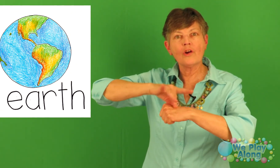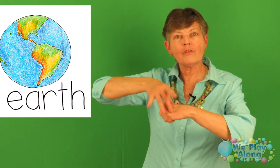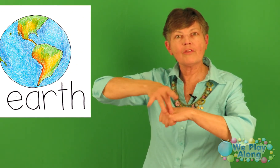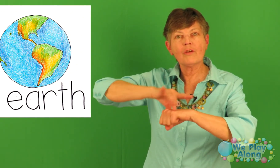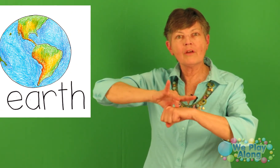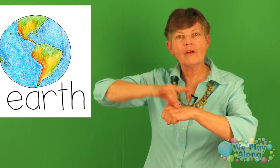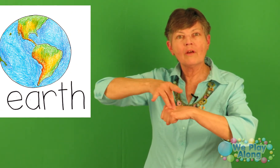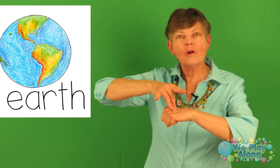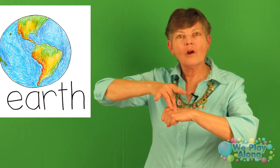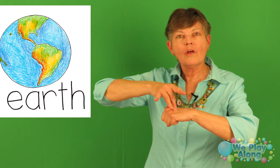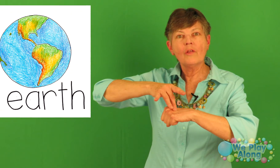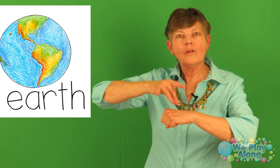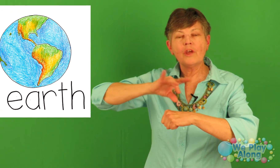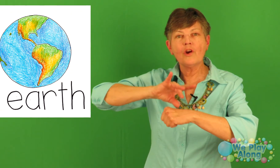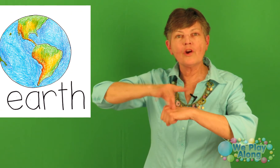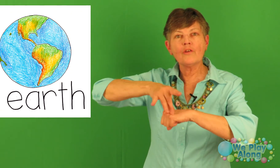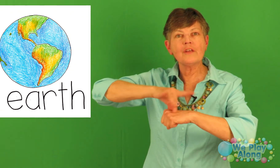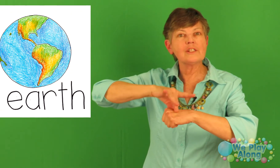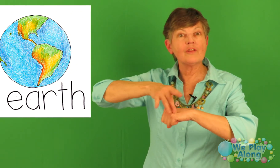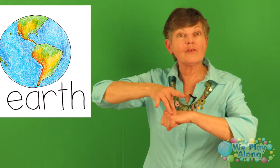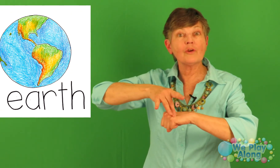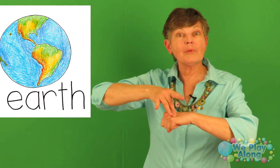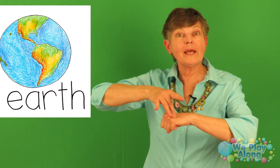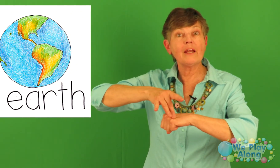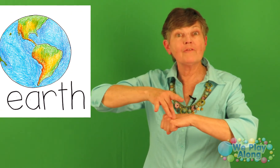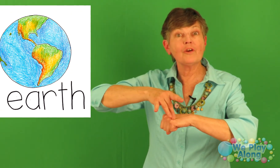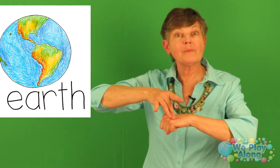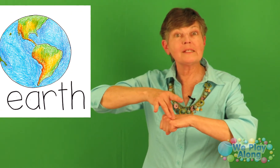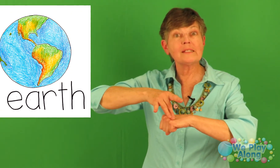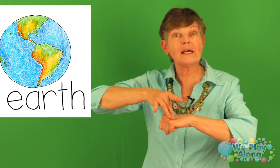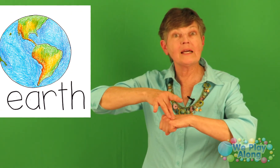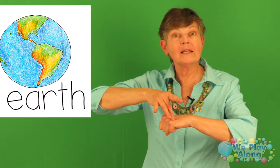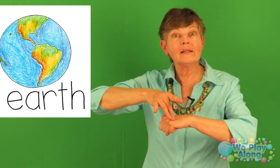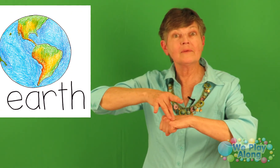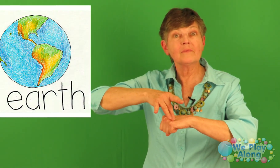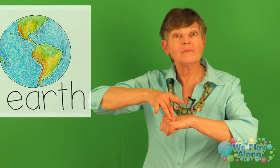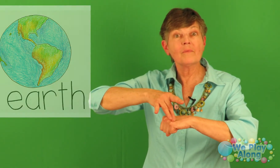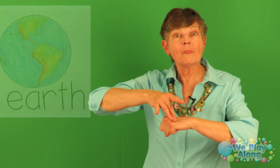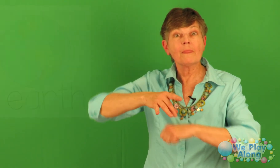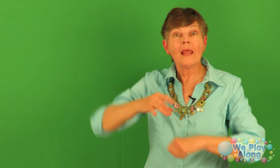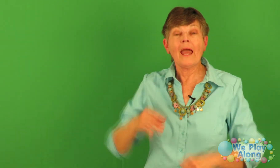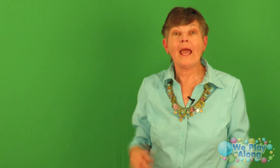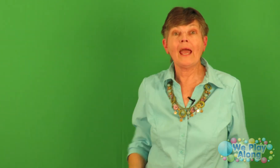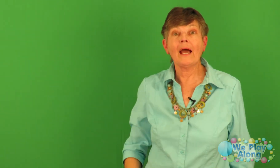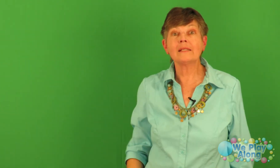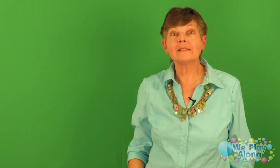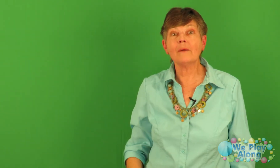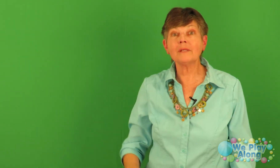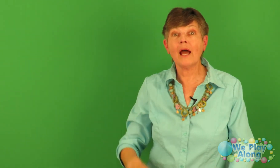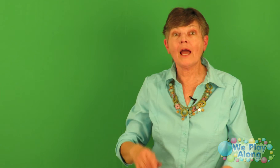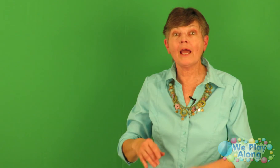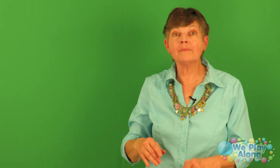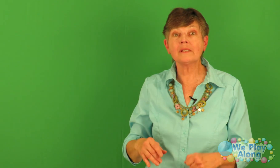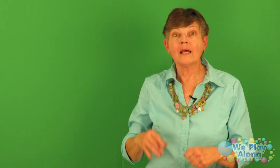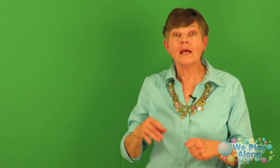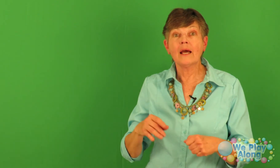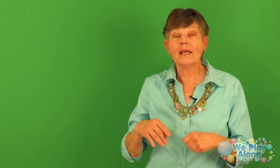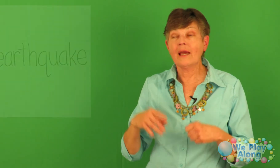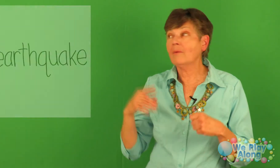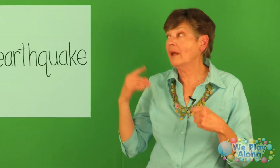Earth. The earth is the third planet from the sun. And sometimes, again, we